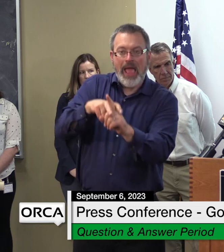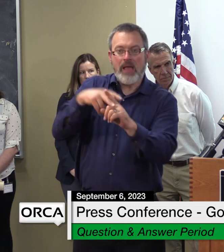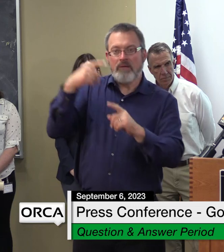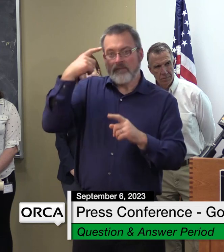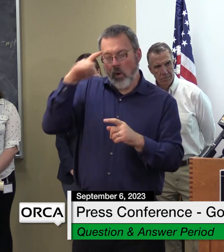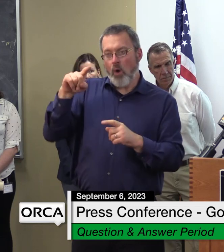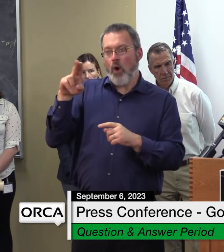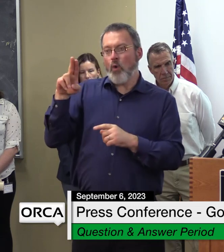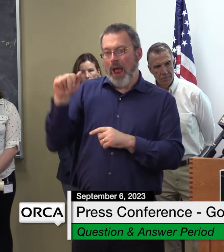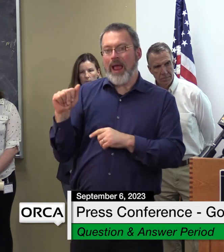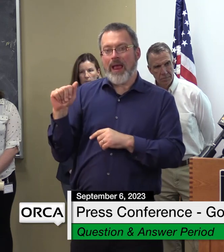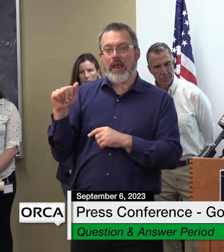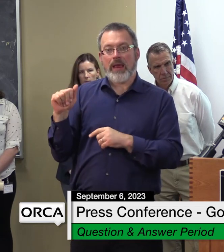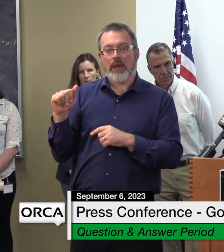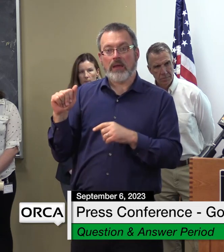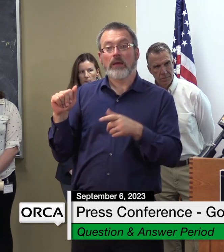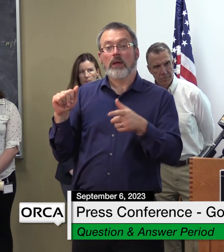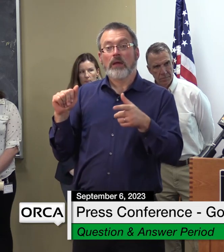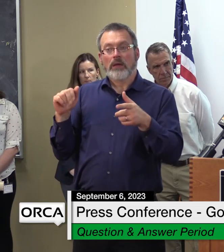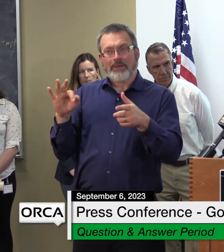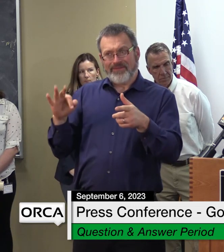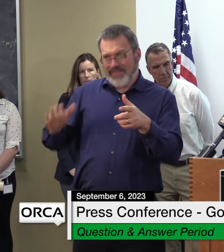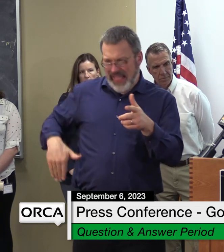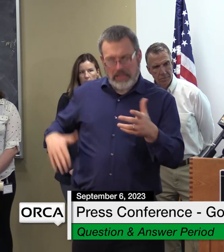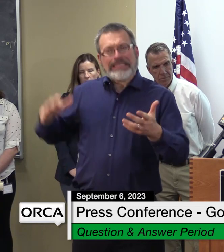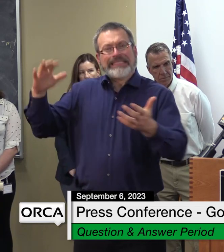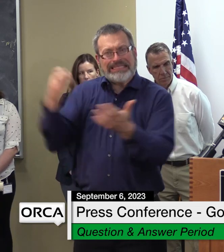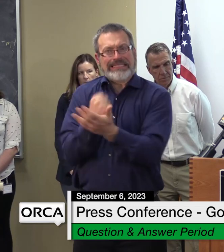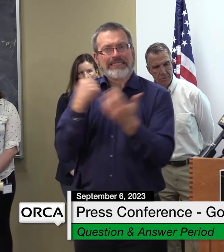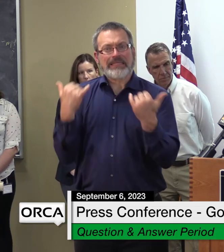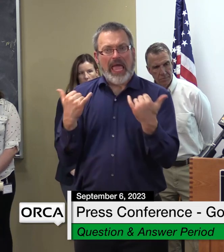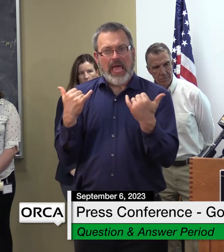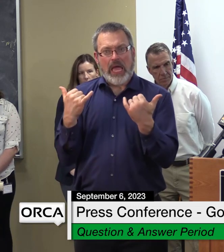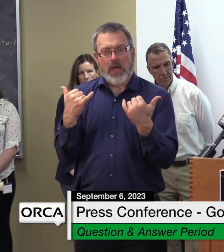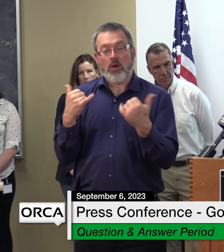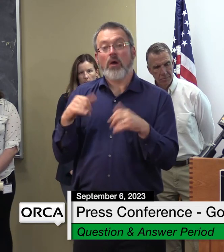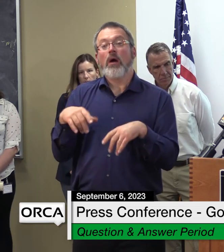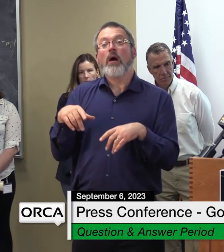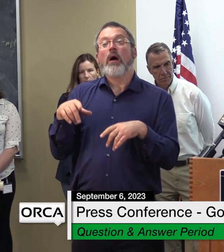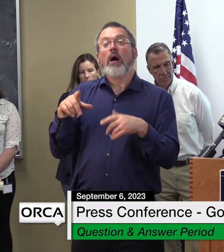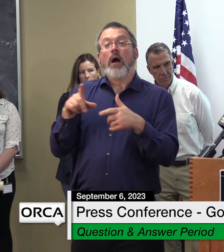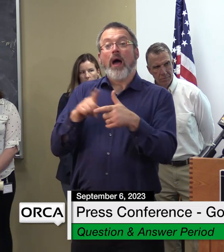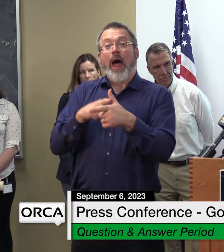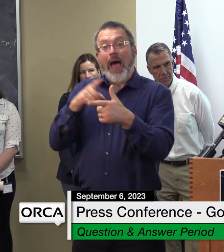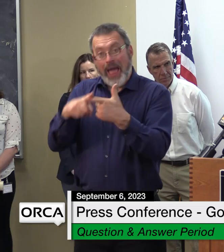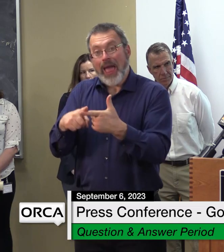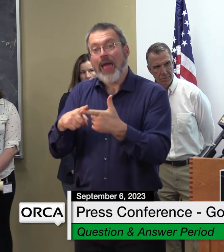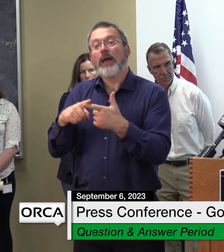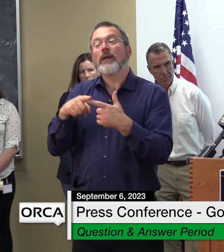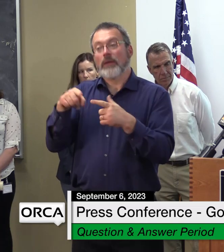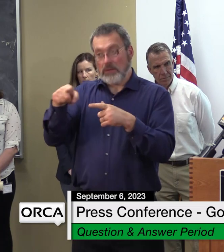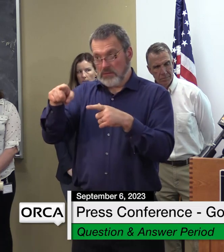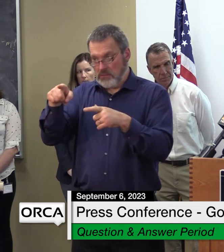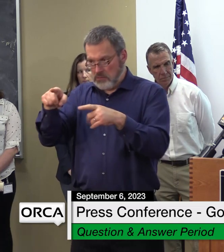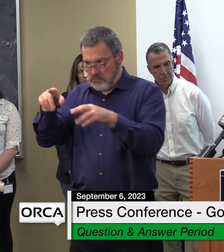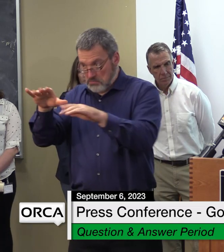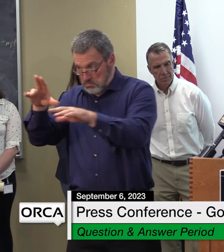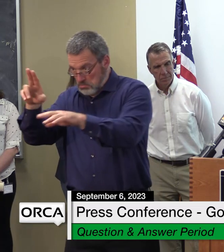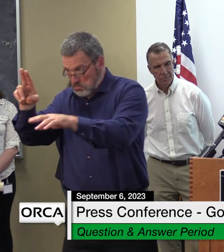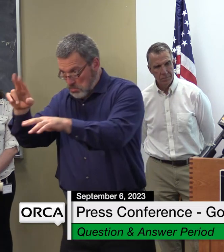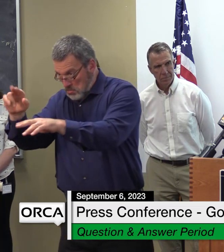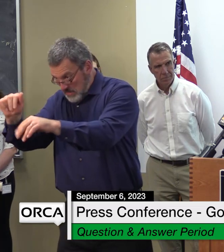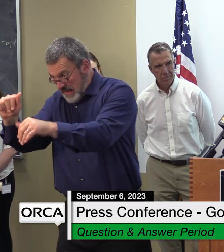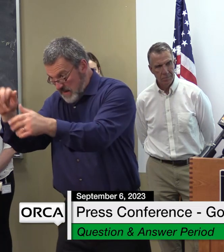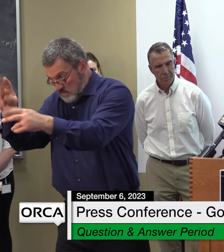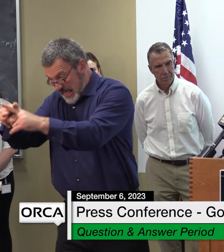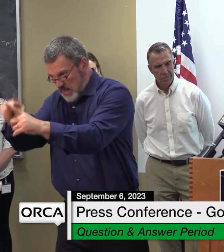they haven't done that, they should do that. That is the doorway to the DUA program. So they must go through the unemployment insurance program